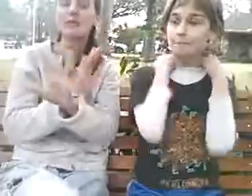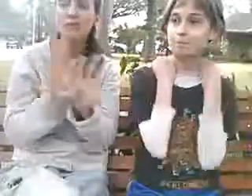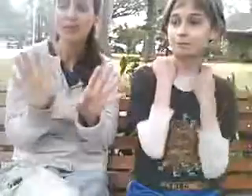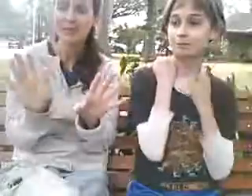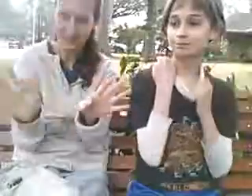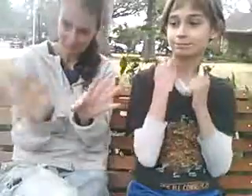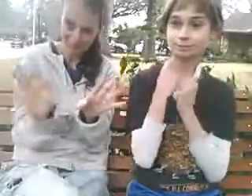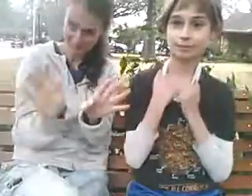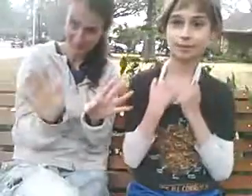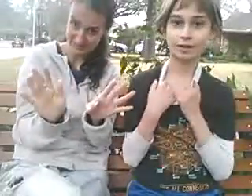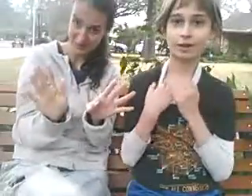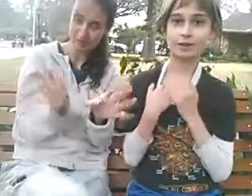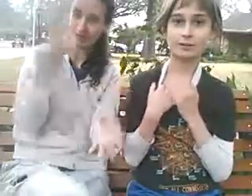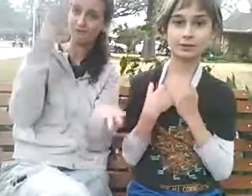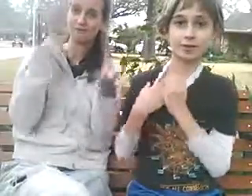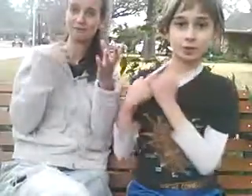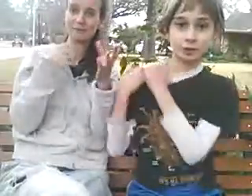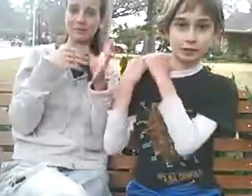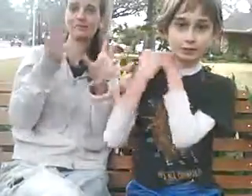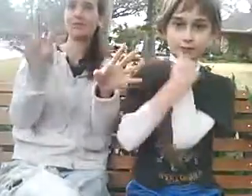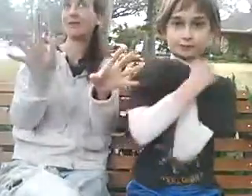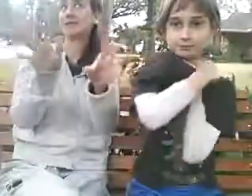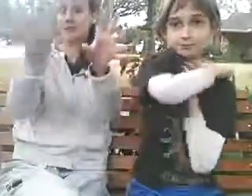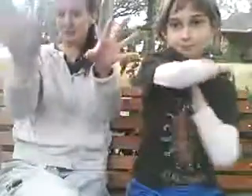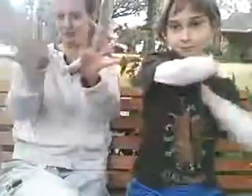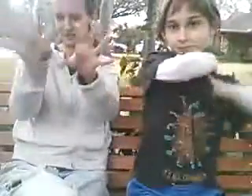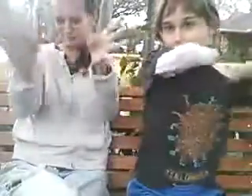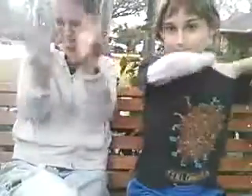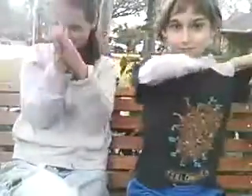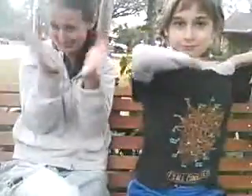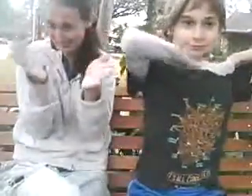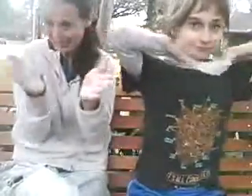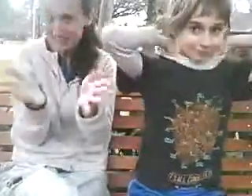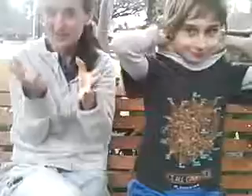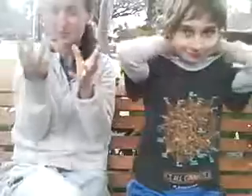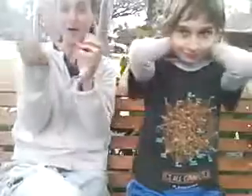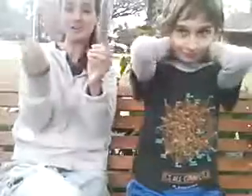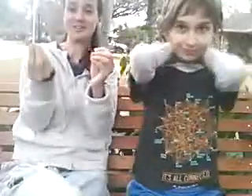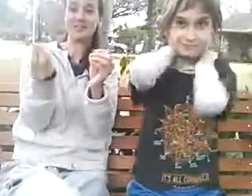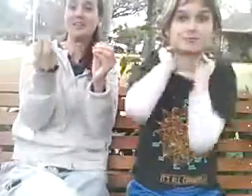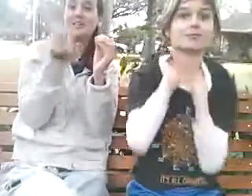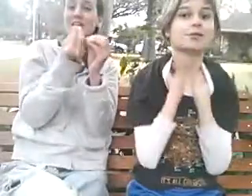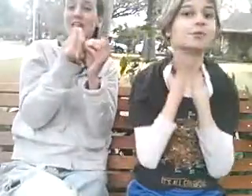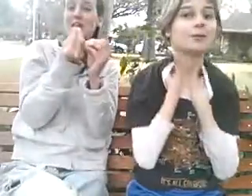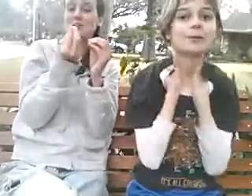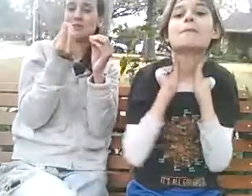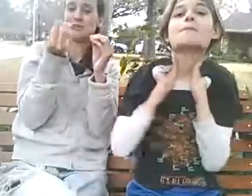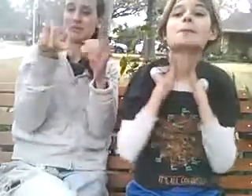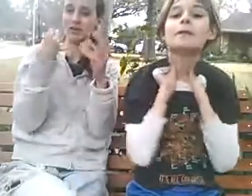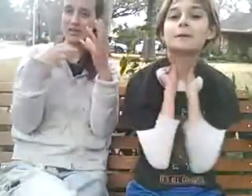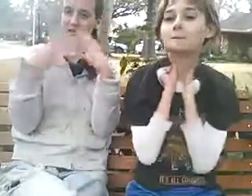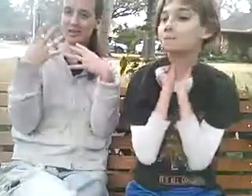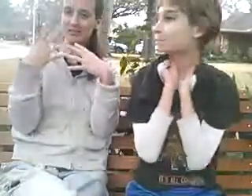no idea any sign language at all, Husband/wife. right, your spouse, sorry, your partner. If you start interacting